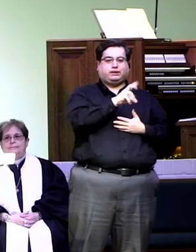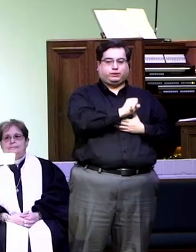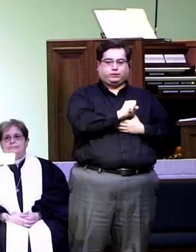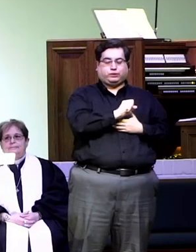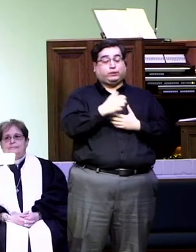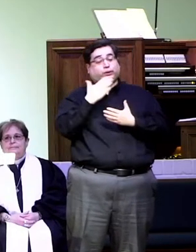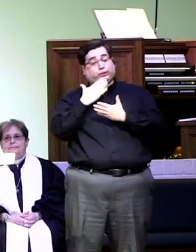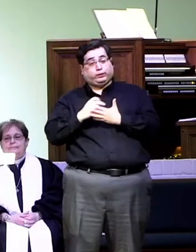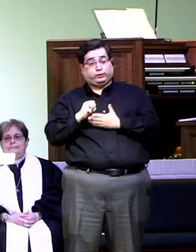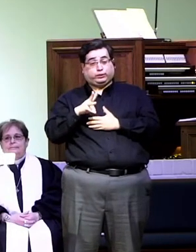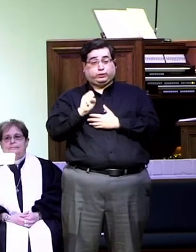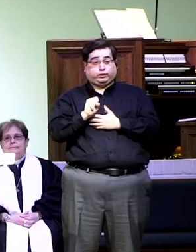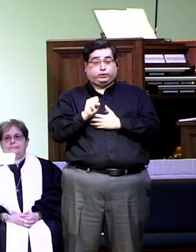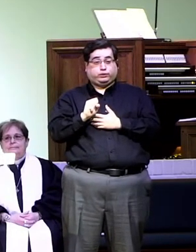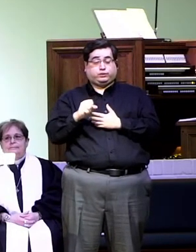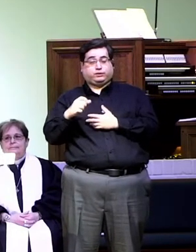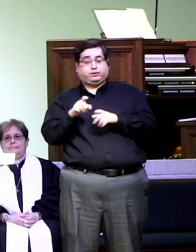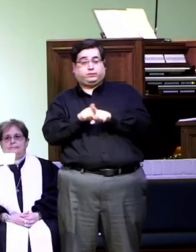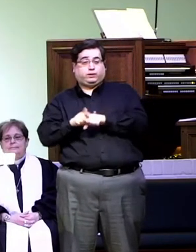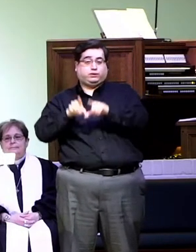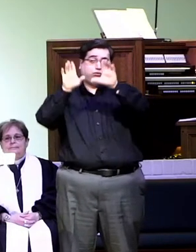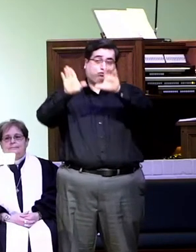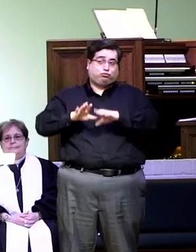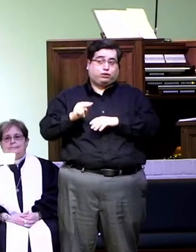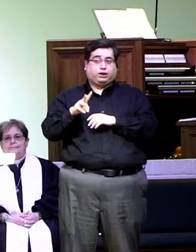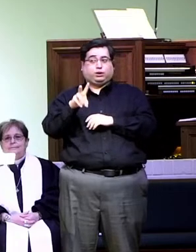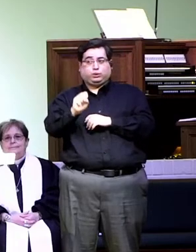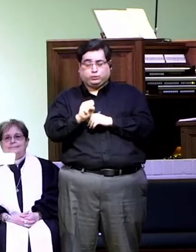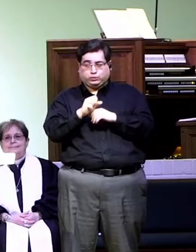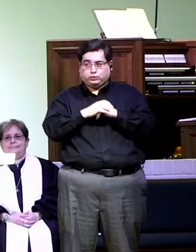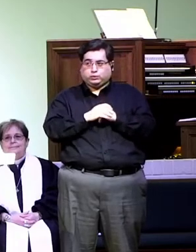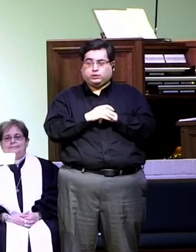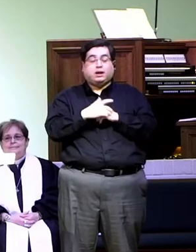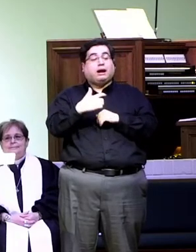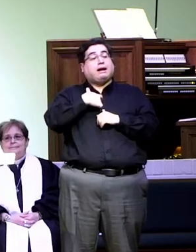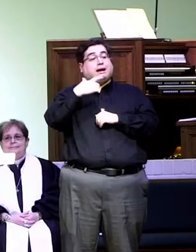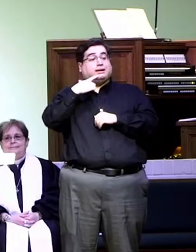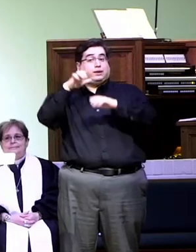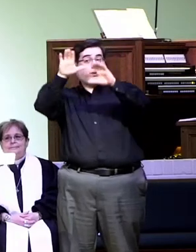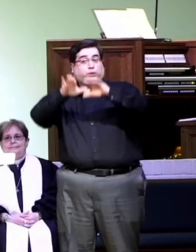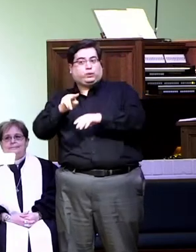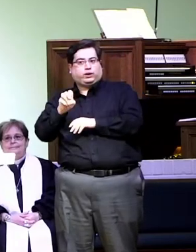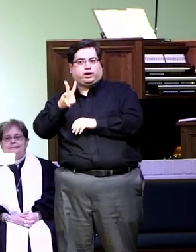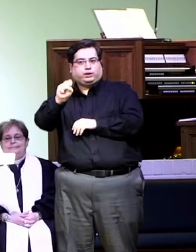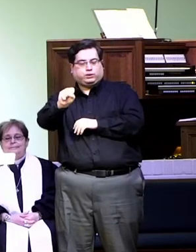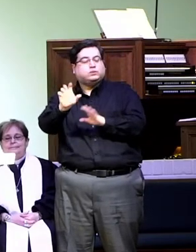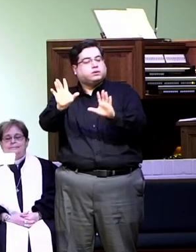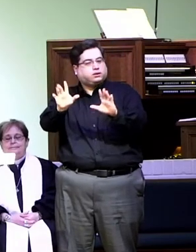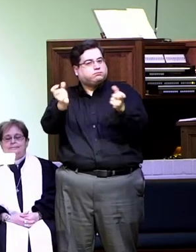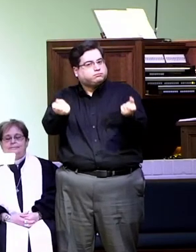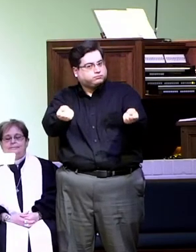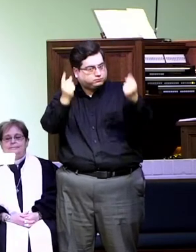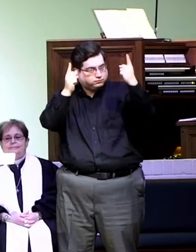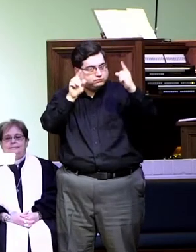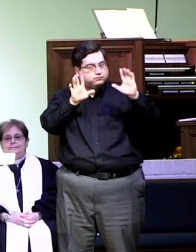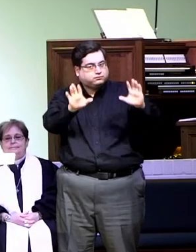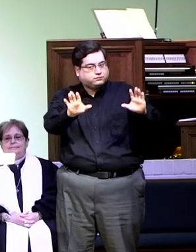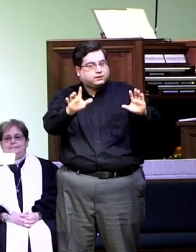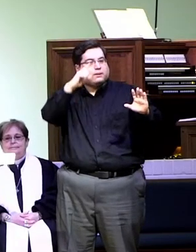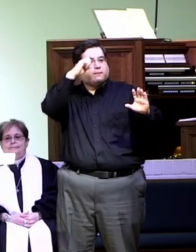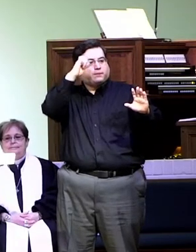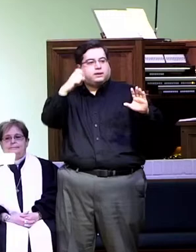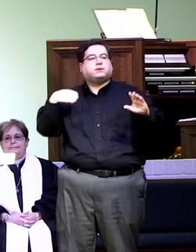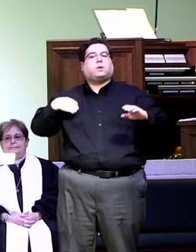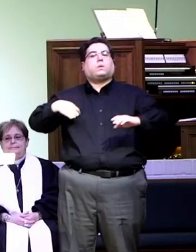good news, and great news. I say great news, and hear me when I say this, is because